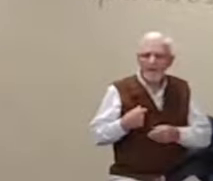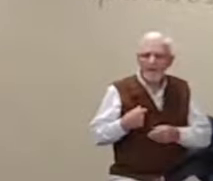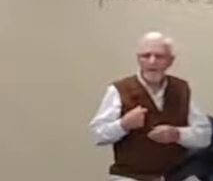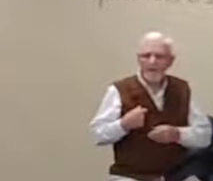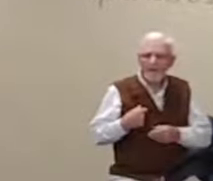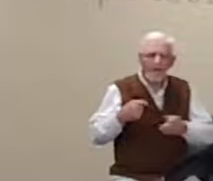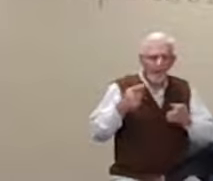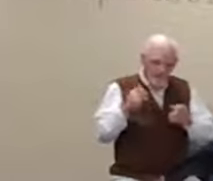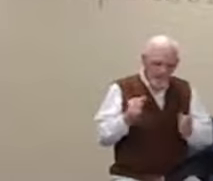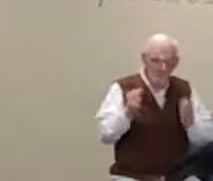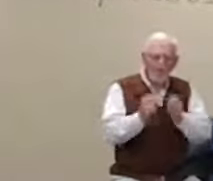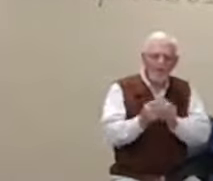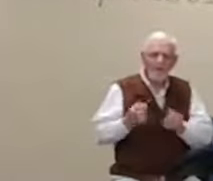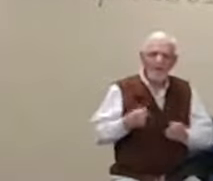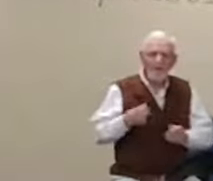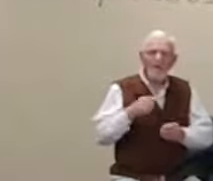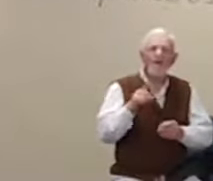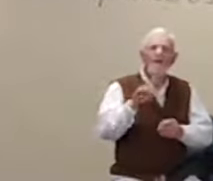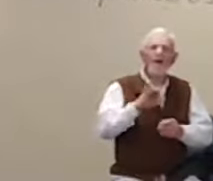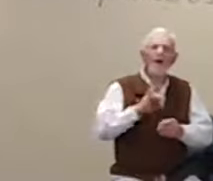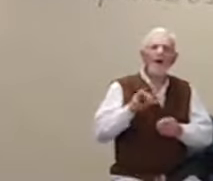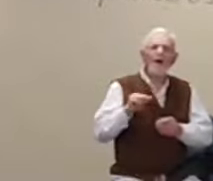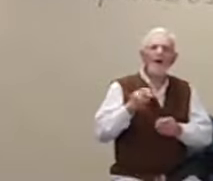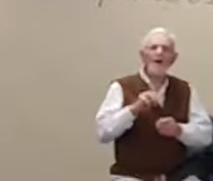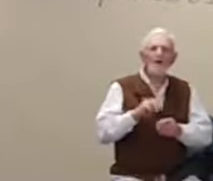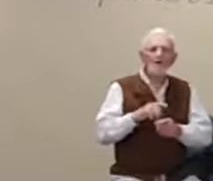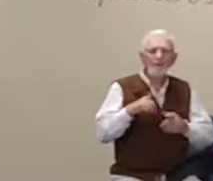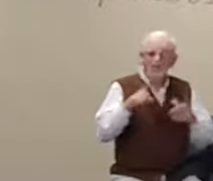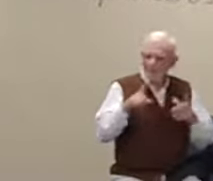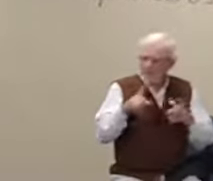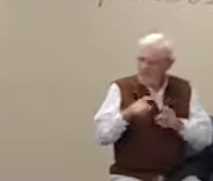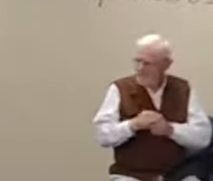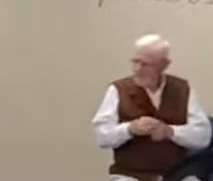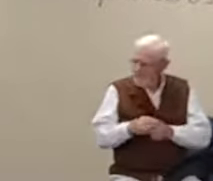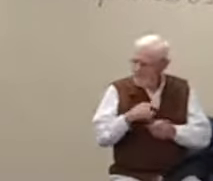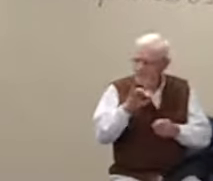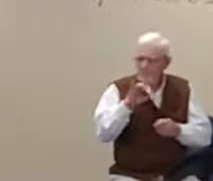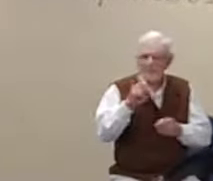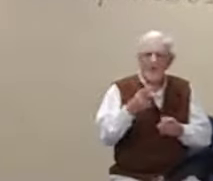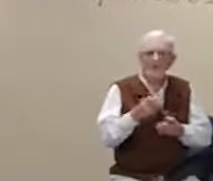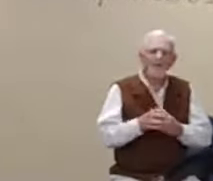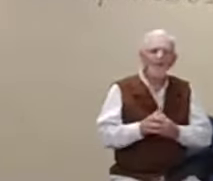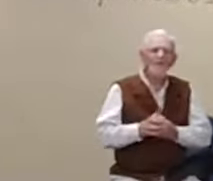be with me where I am. The Lord's kind of like, I just wish they could see it.